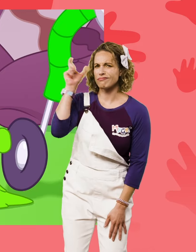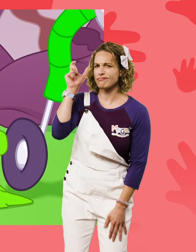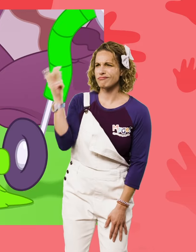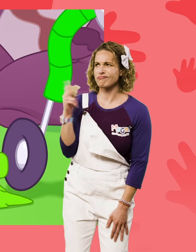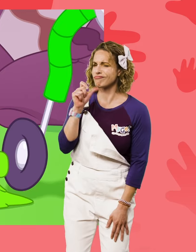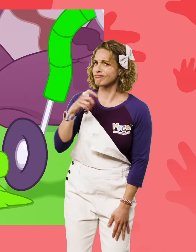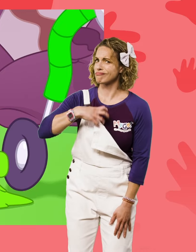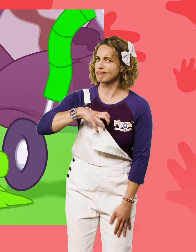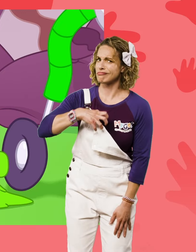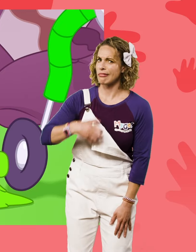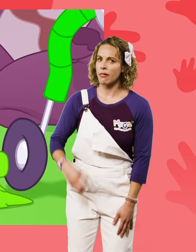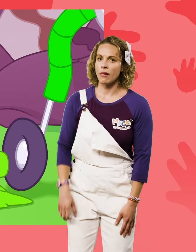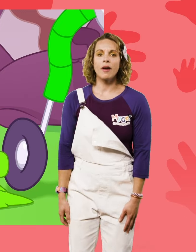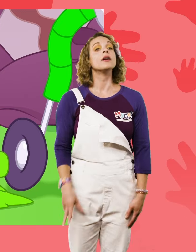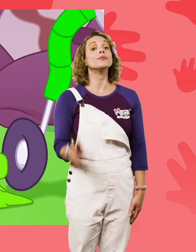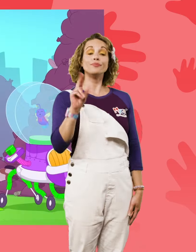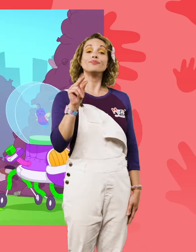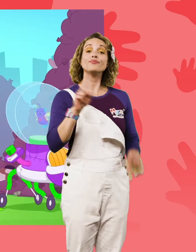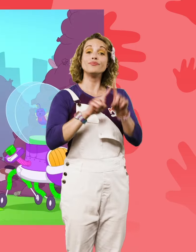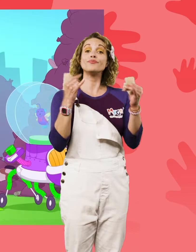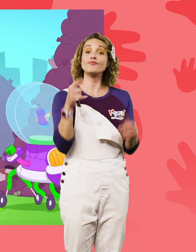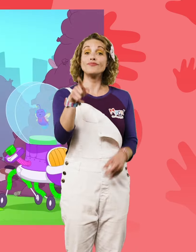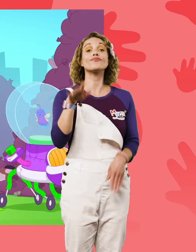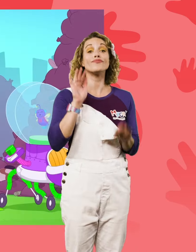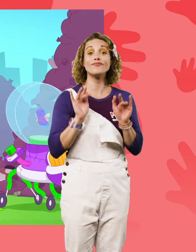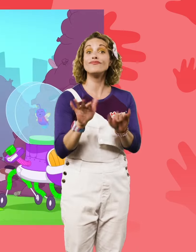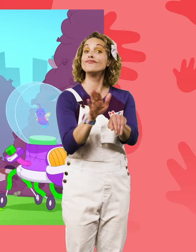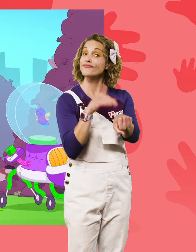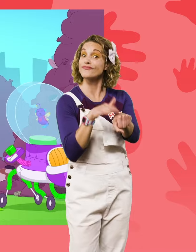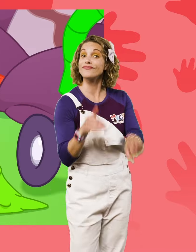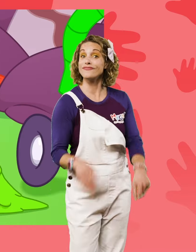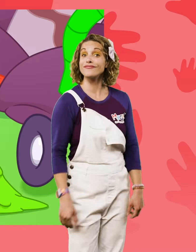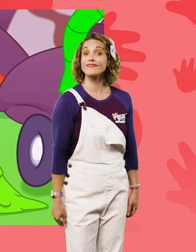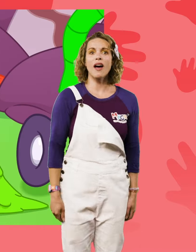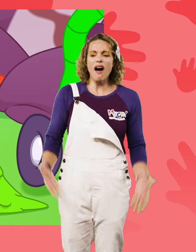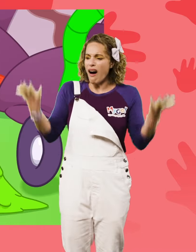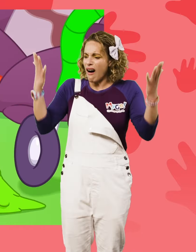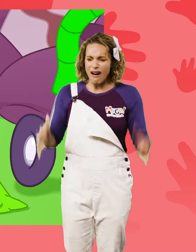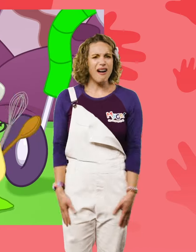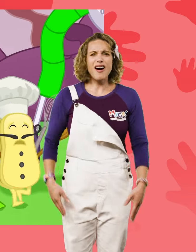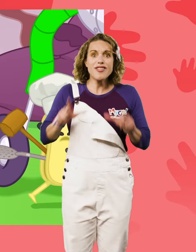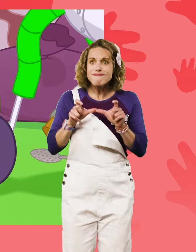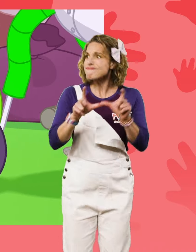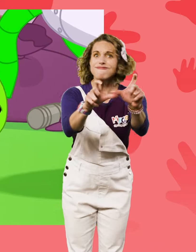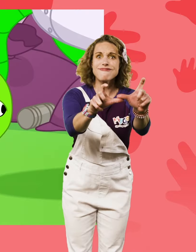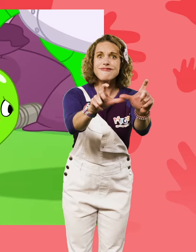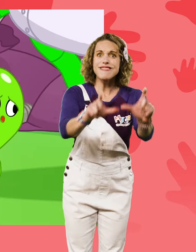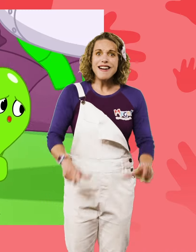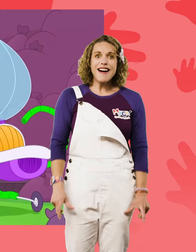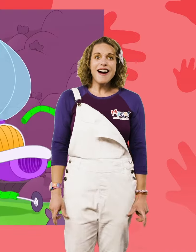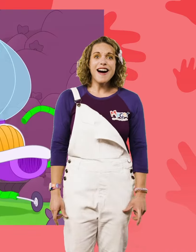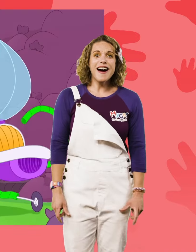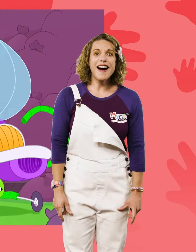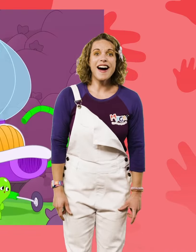We're not Morphle, Stein. No, but you're magic pets. Oh, no. Run!